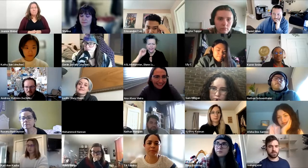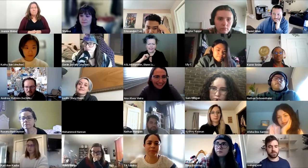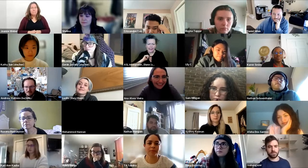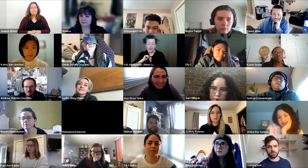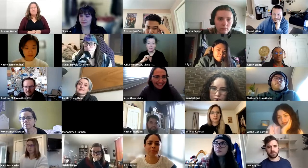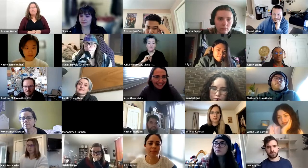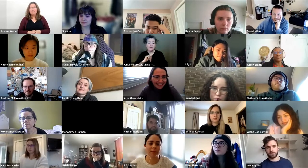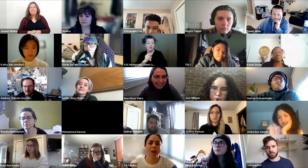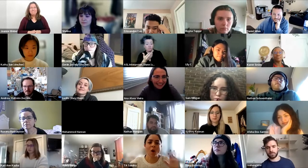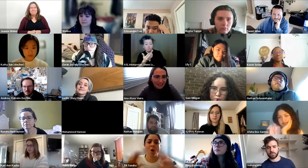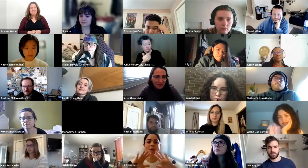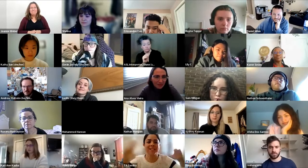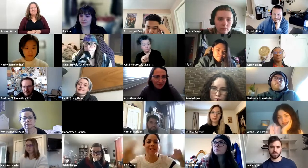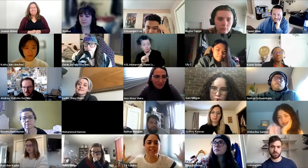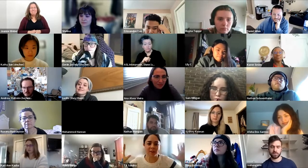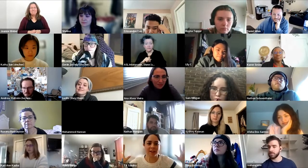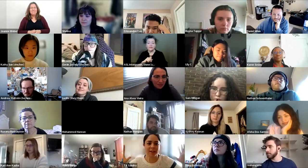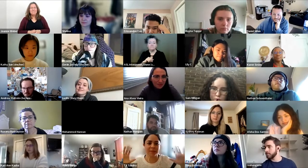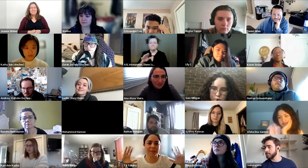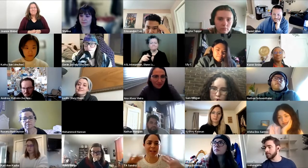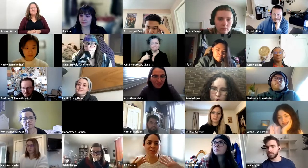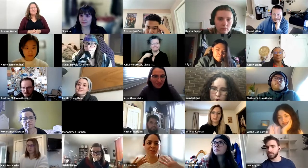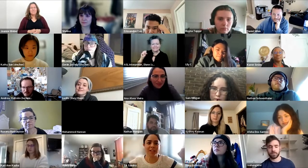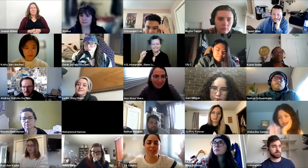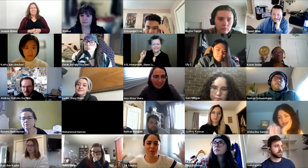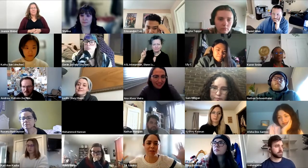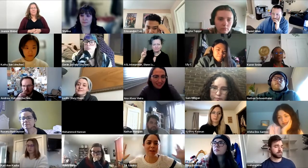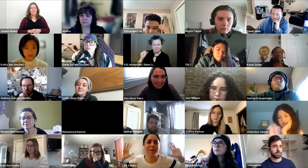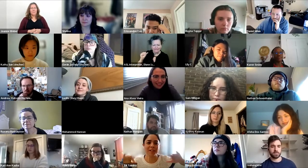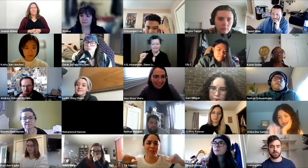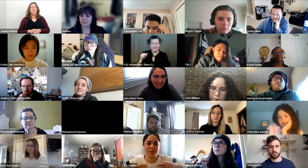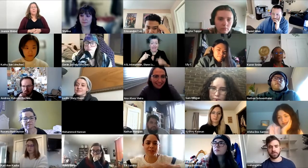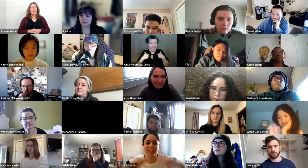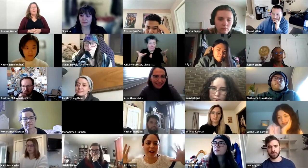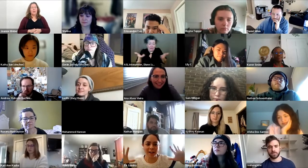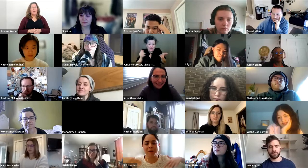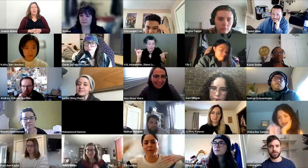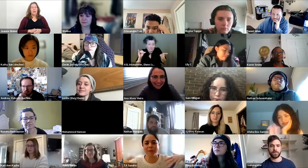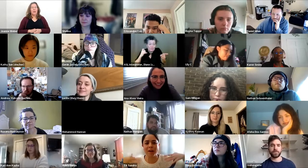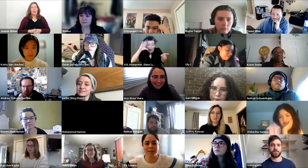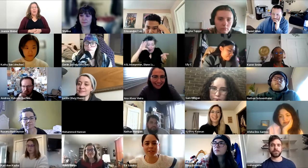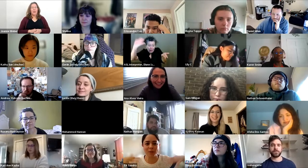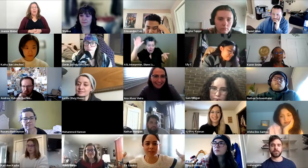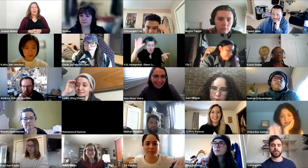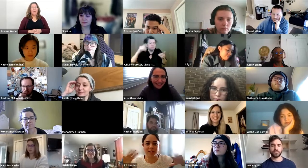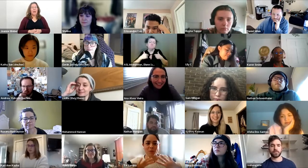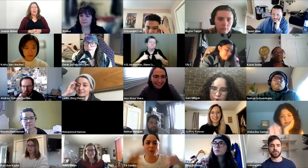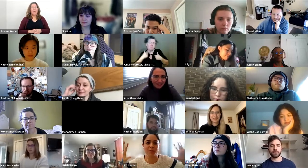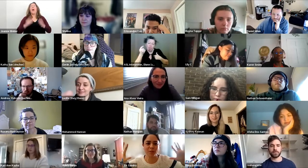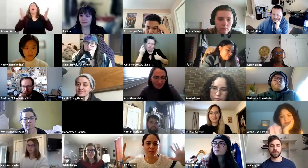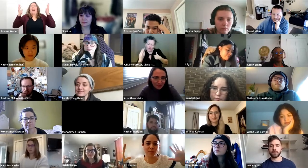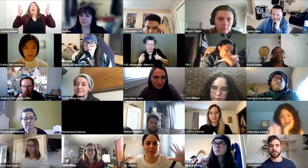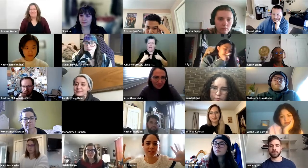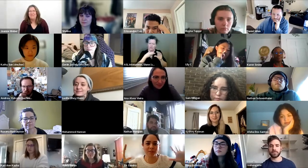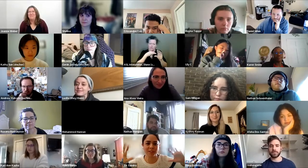Yeah, go ahead, Anna. Oh, it's Sandra. Sandra. I'm here just to say hi. I mean, I'm going to be coming Tuesdays, but I just wanted